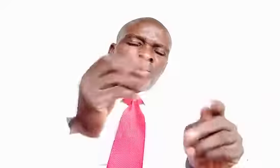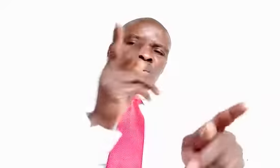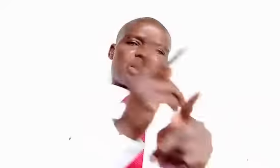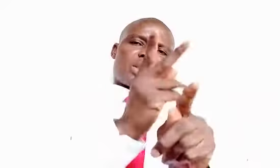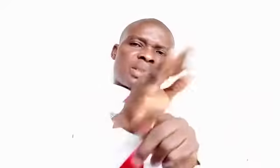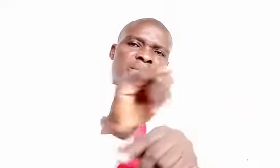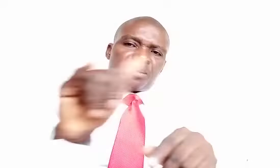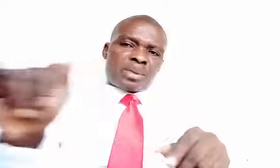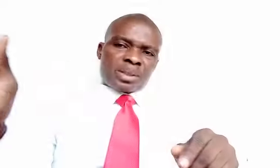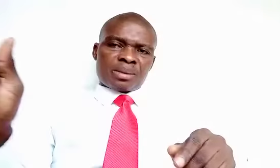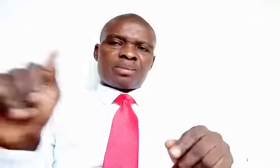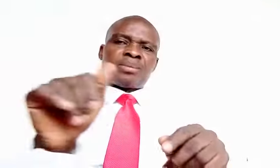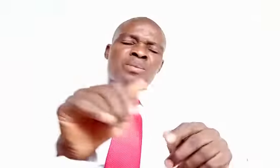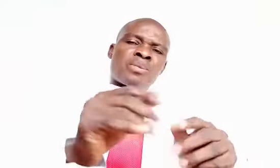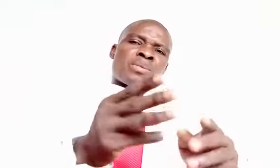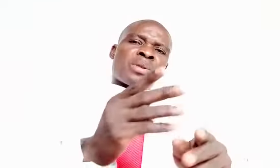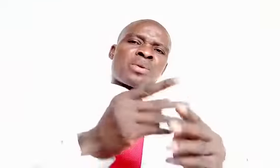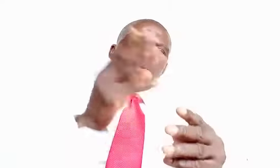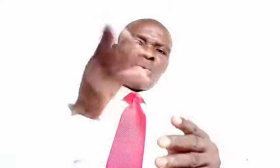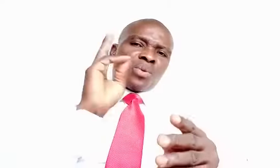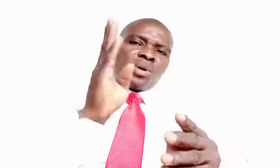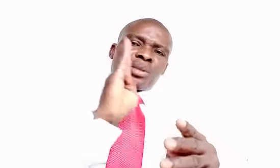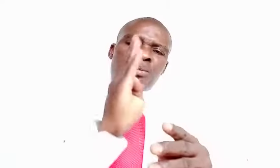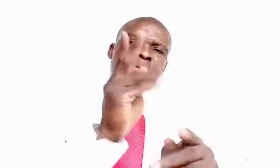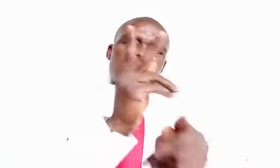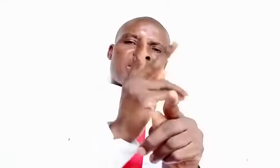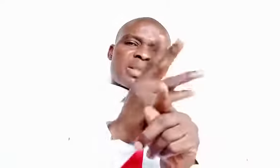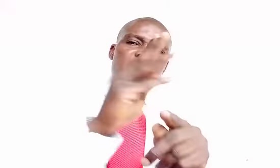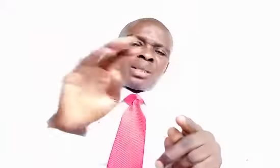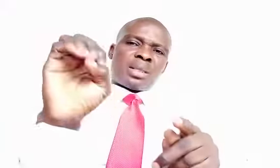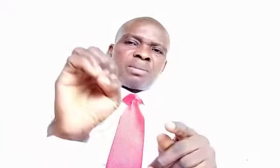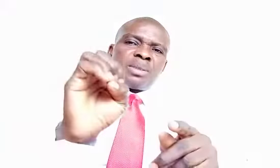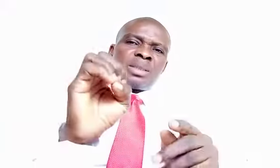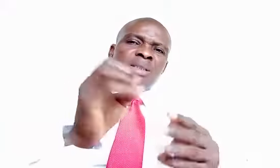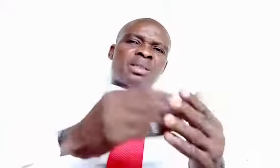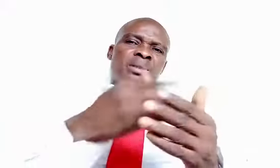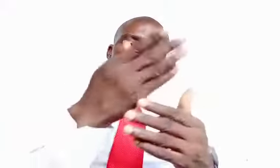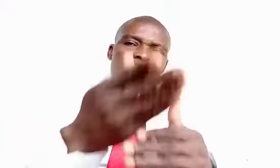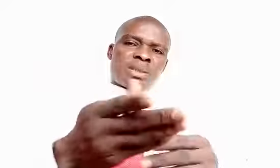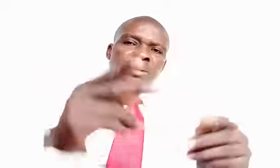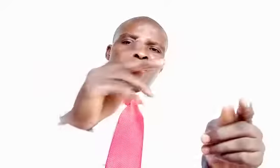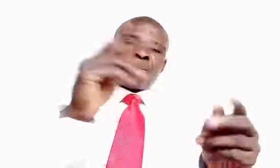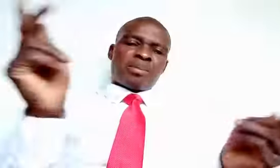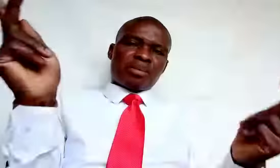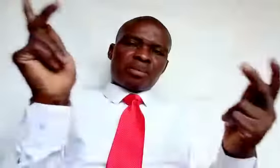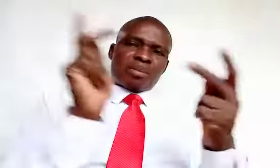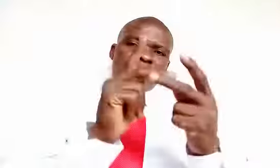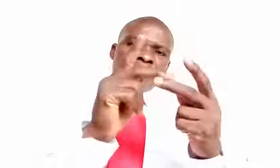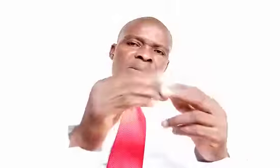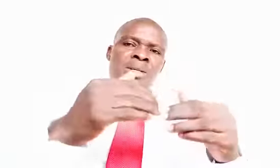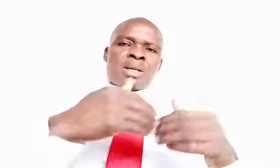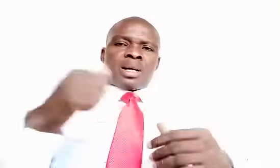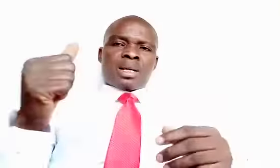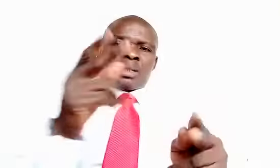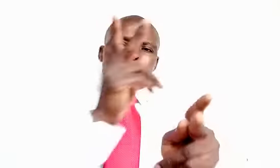active; was being kept, passive; present perfect, have kept, active;